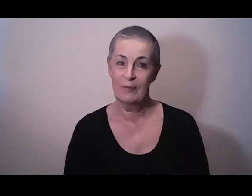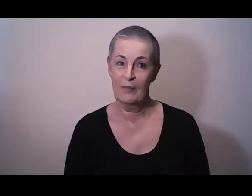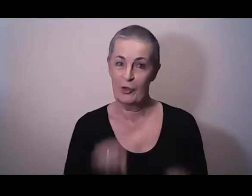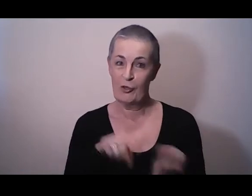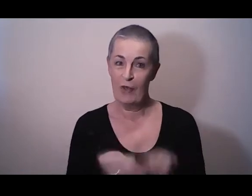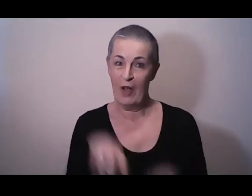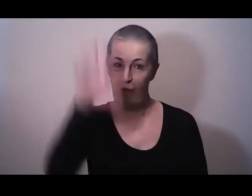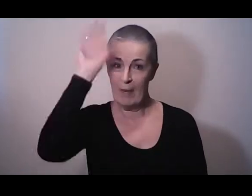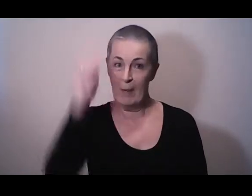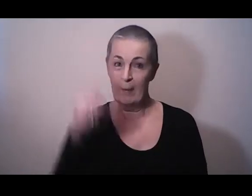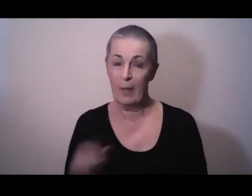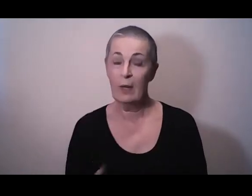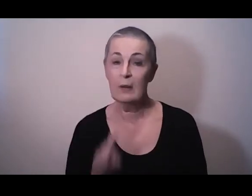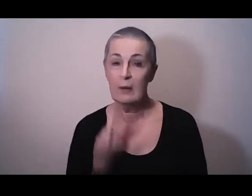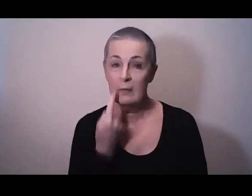nose.